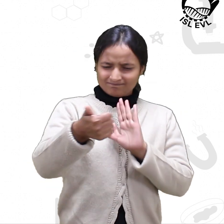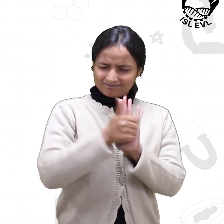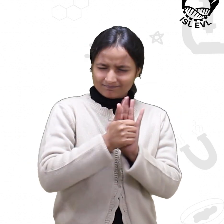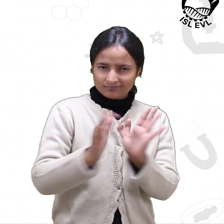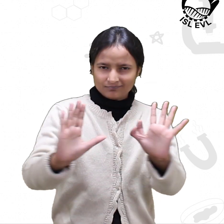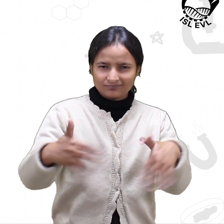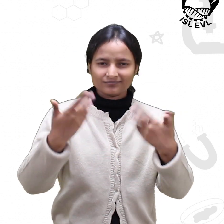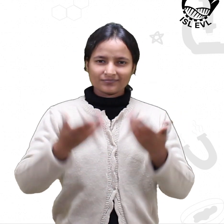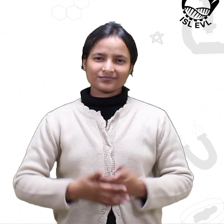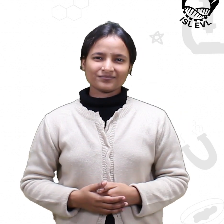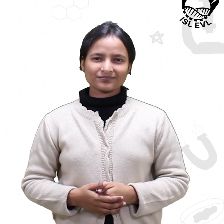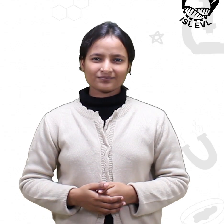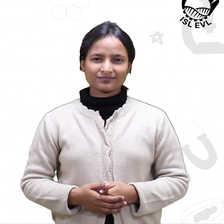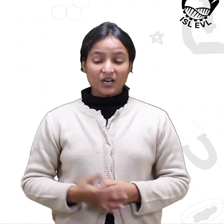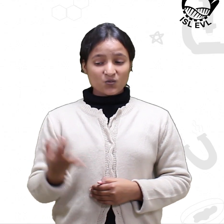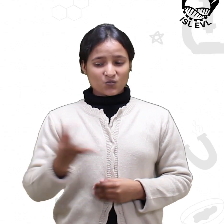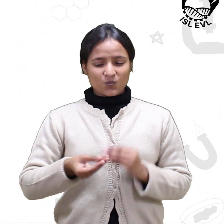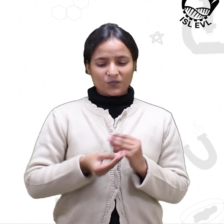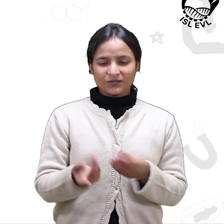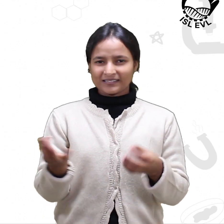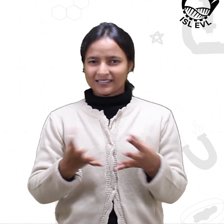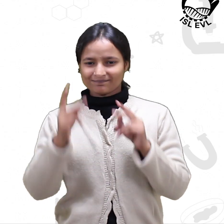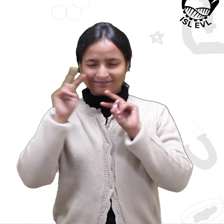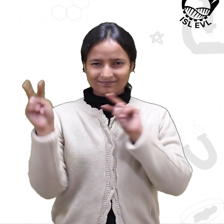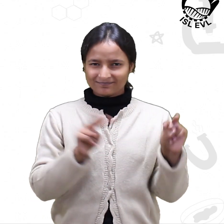and rate our podcast. This will help the new